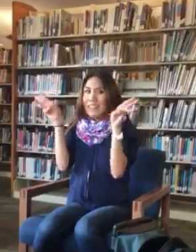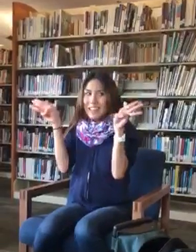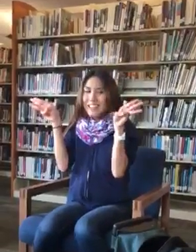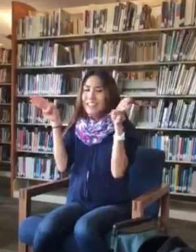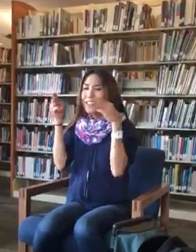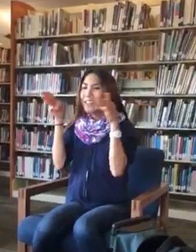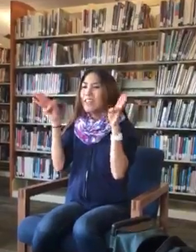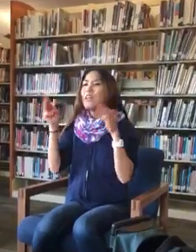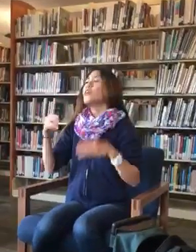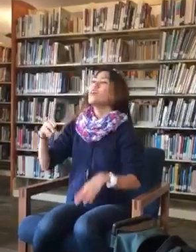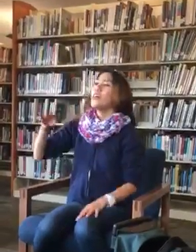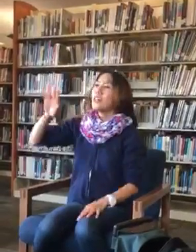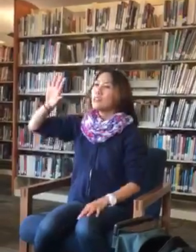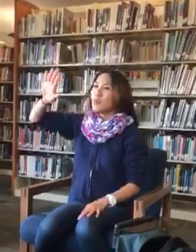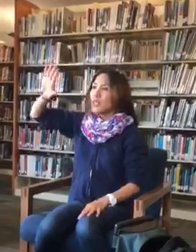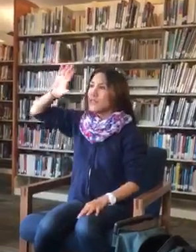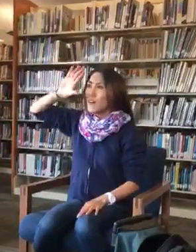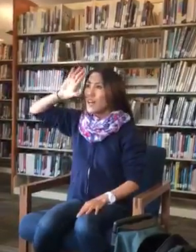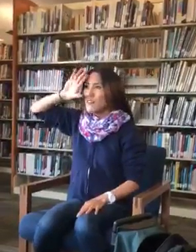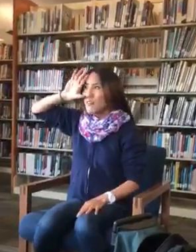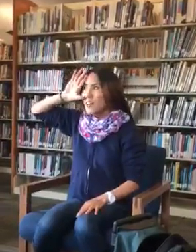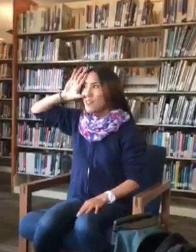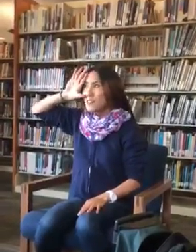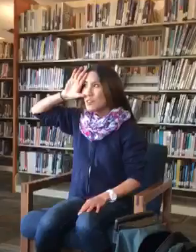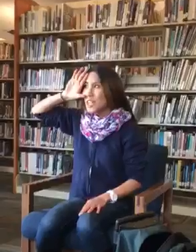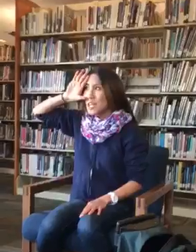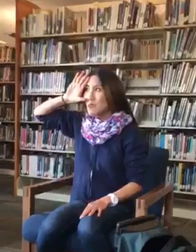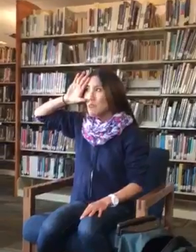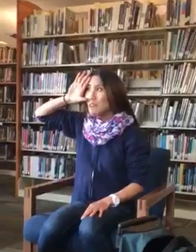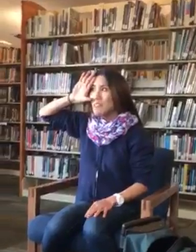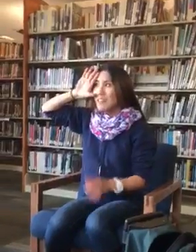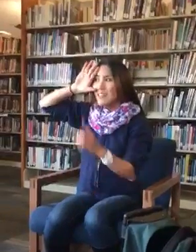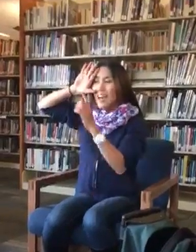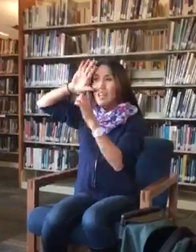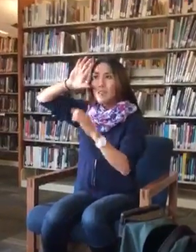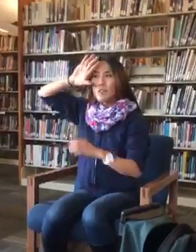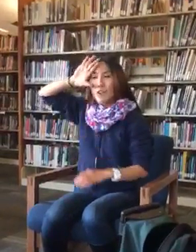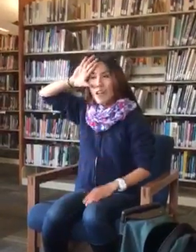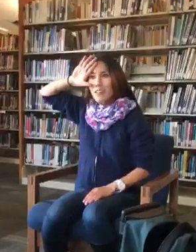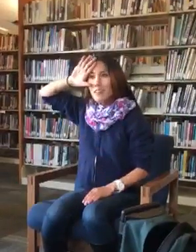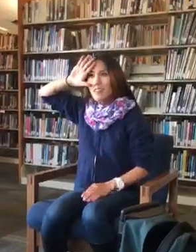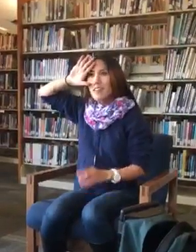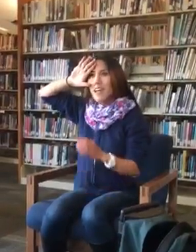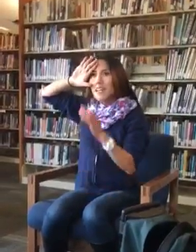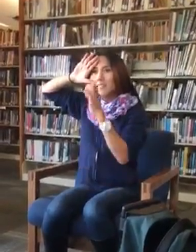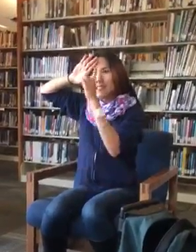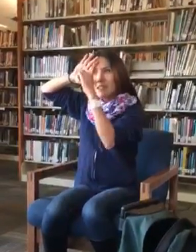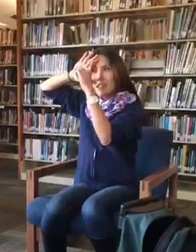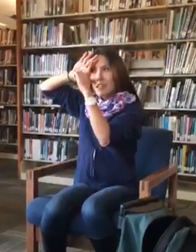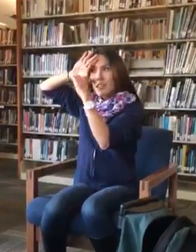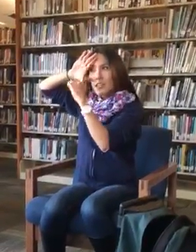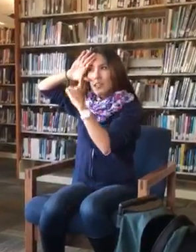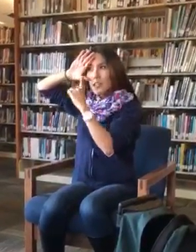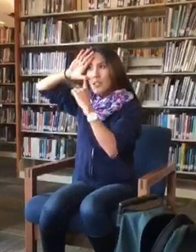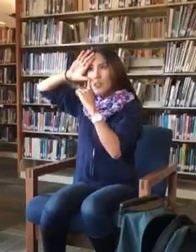6. Let's go back to 5. 5 is trigeminal. I do a triangle, and it's the